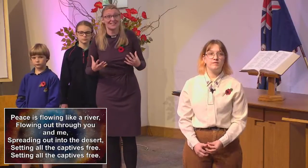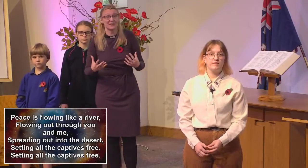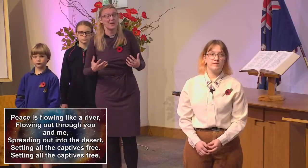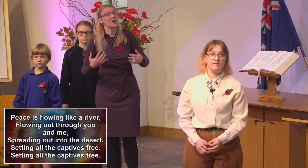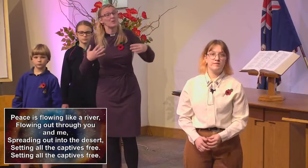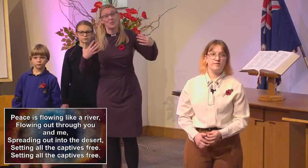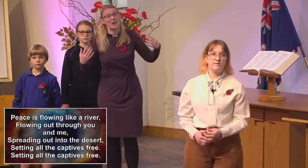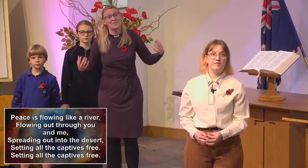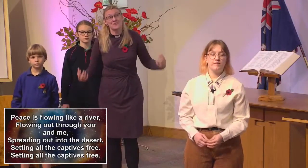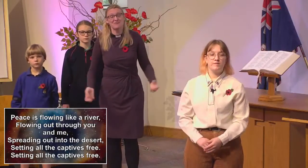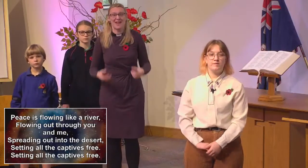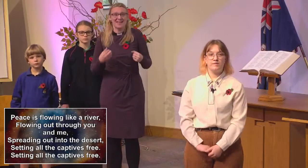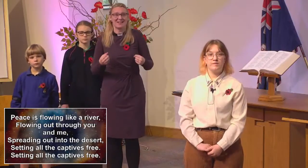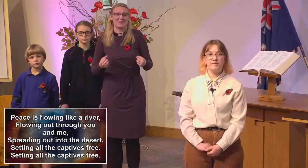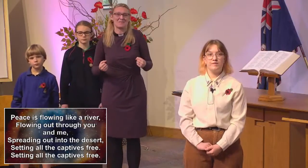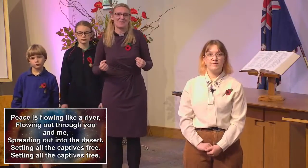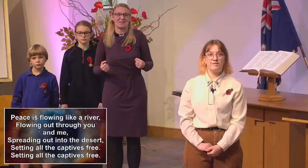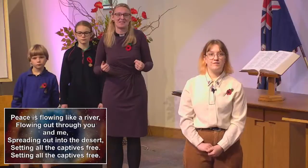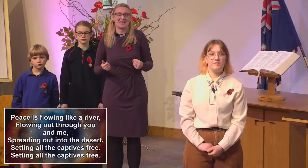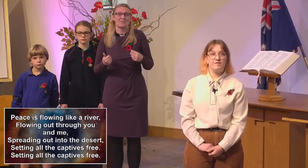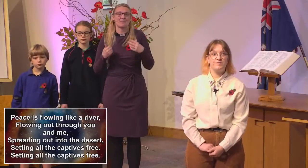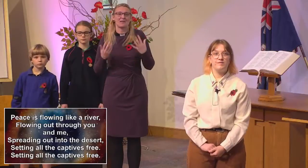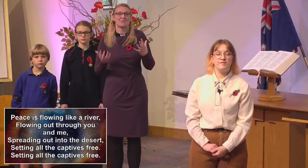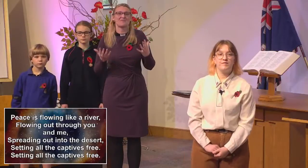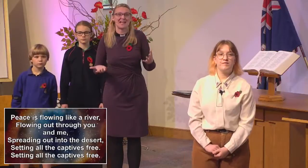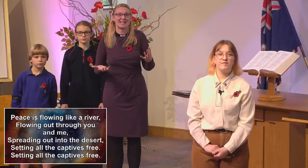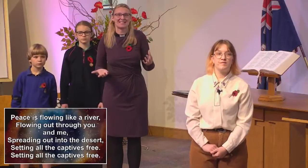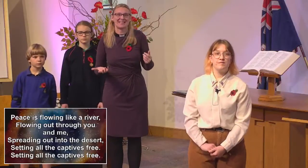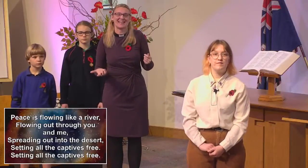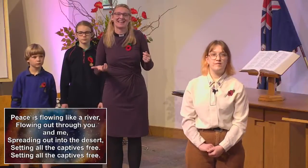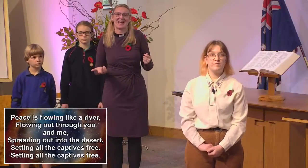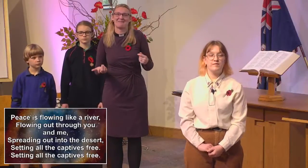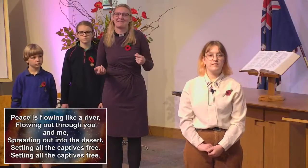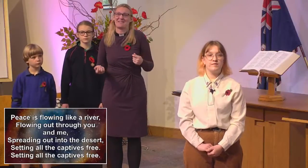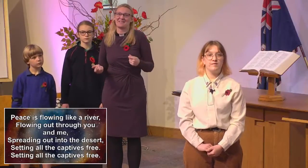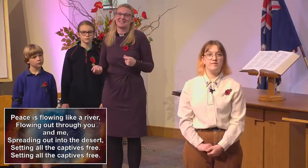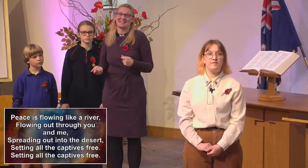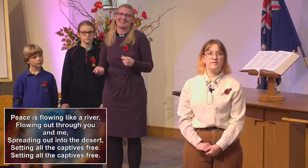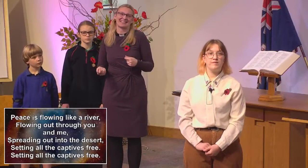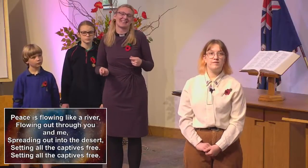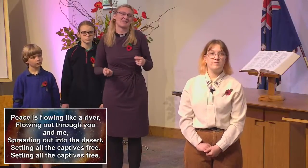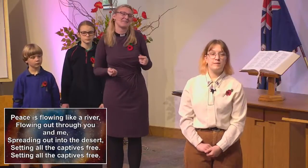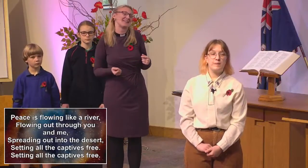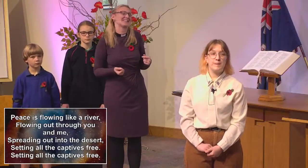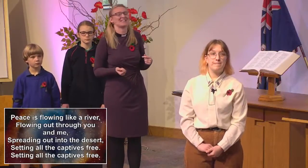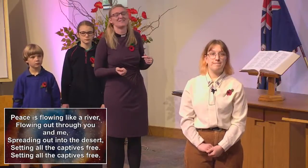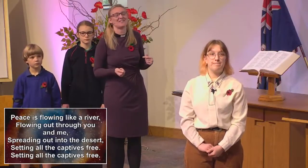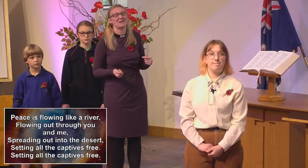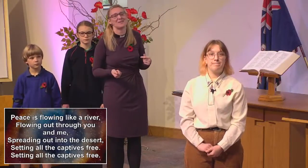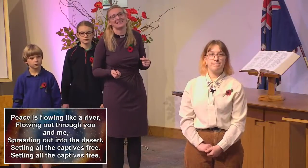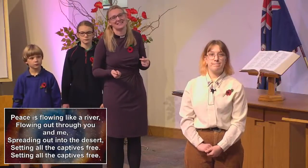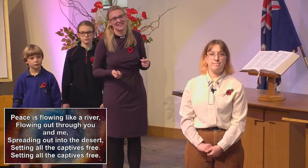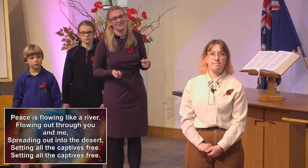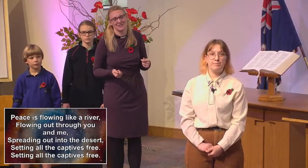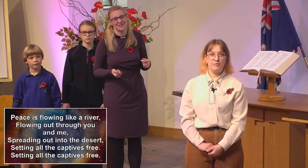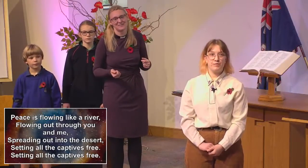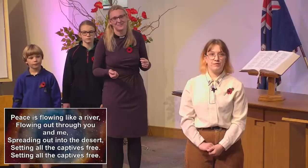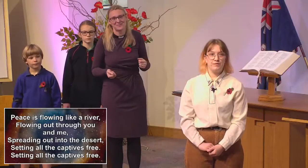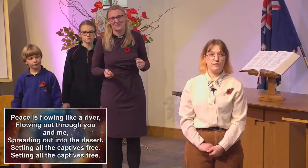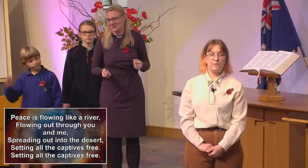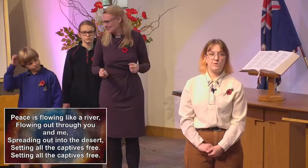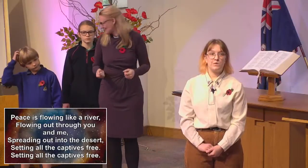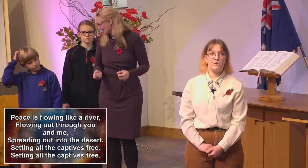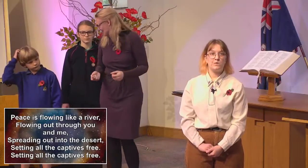just signing them, but we are praying them, that they would become a reality in our lives. So let's sing together. Peace is flowing like a